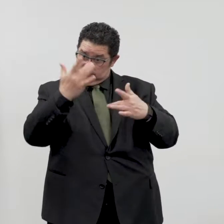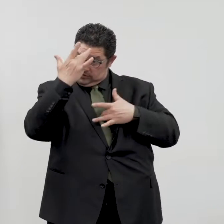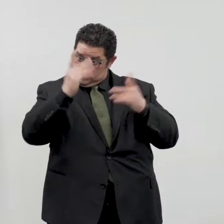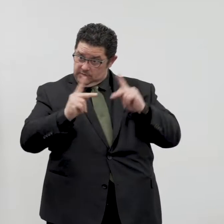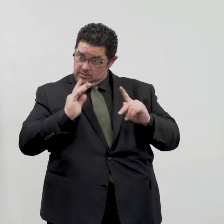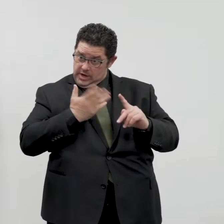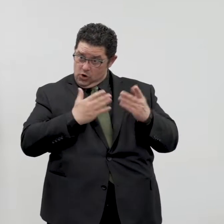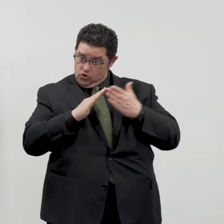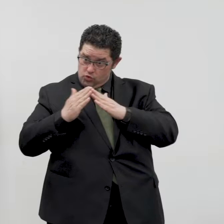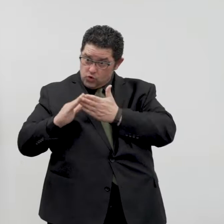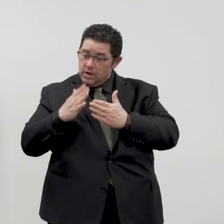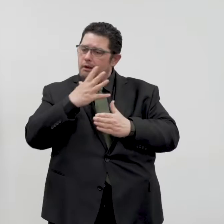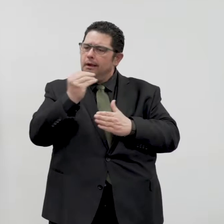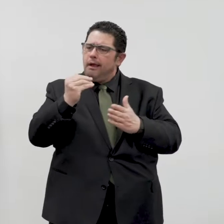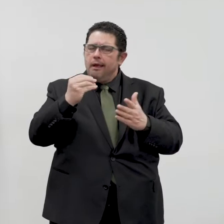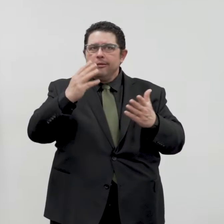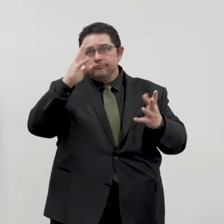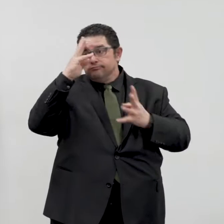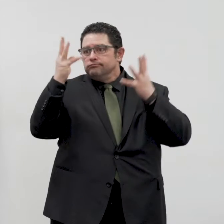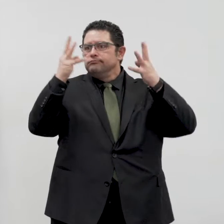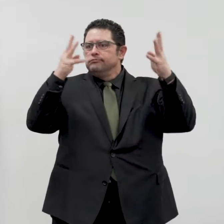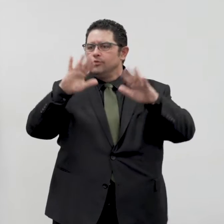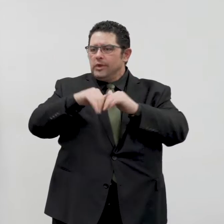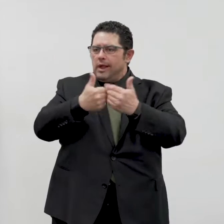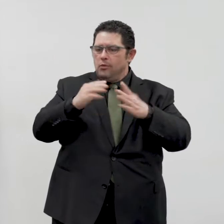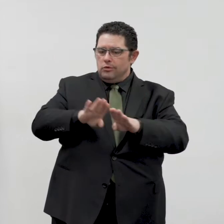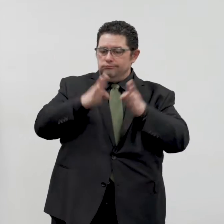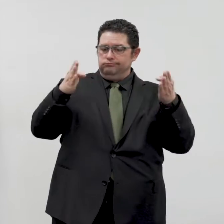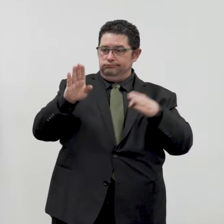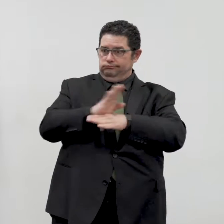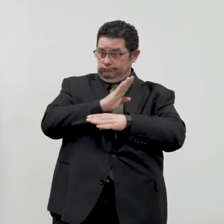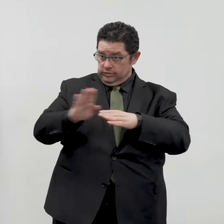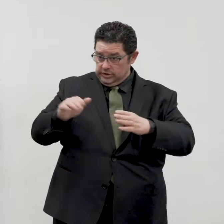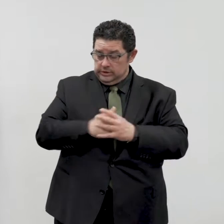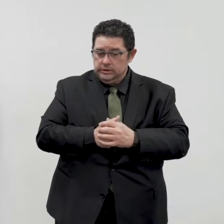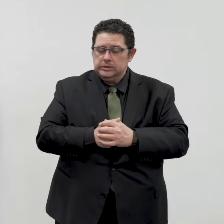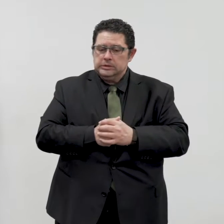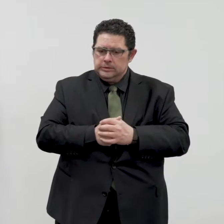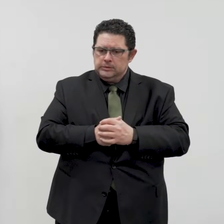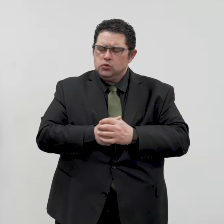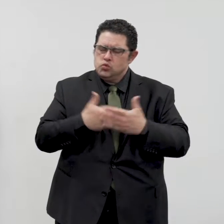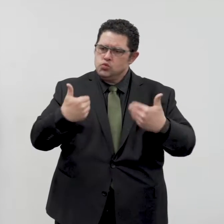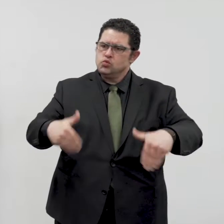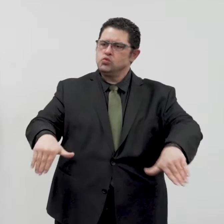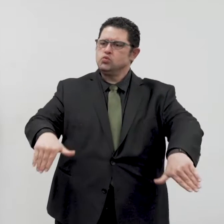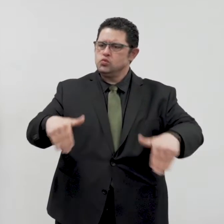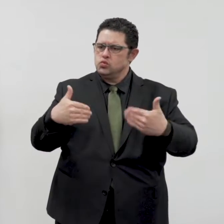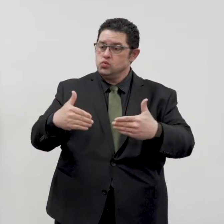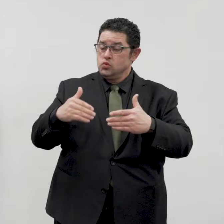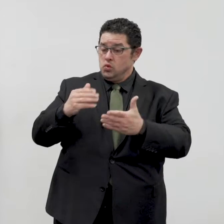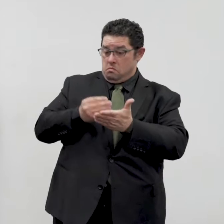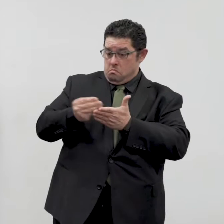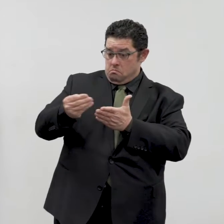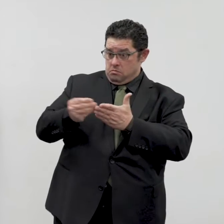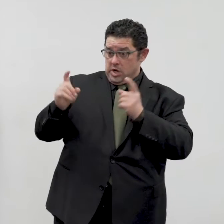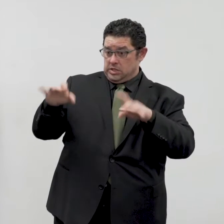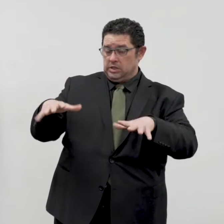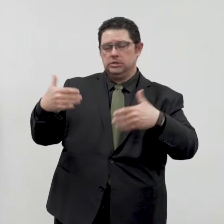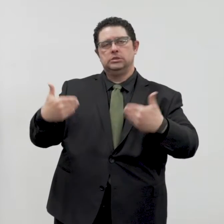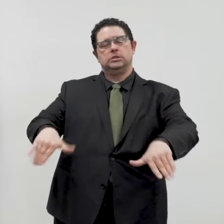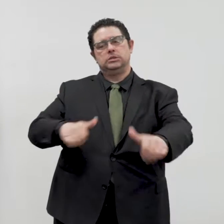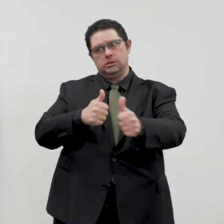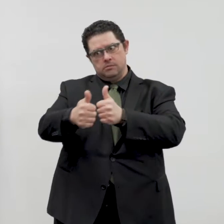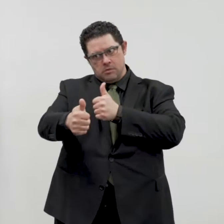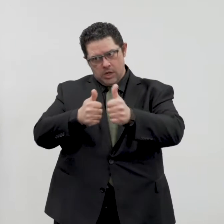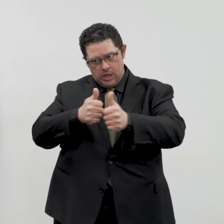with a pathway to reopen our business and commerce. This is a very competitive environment to purchase tests, and we